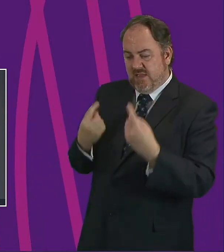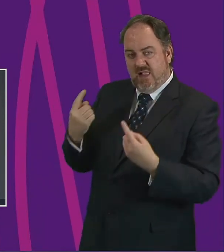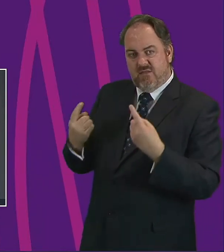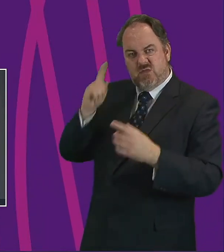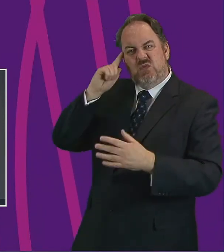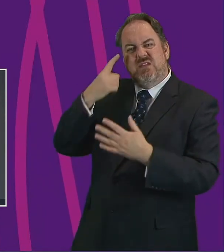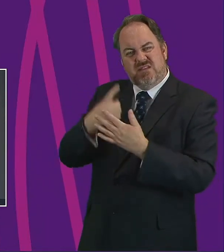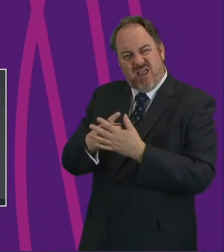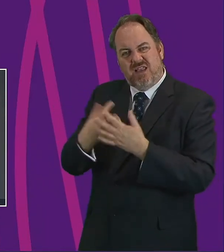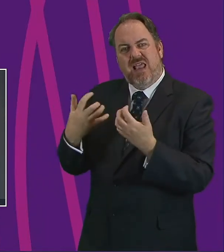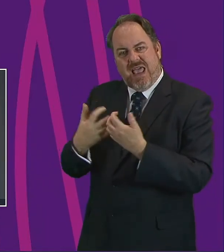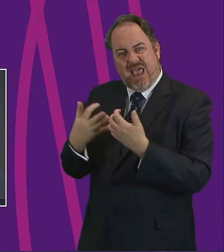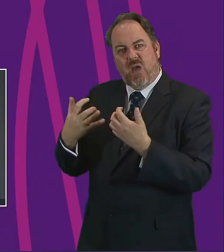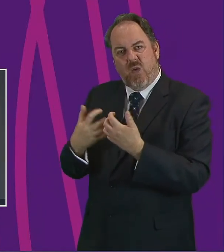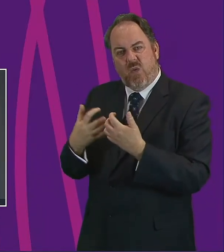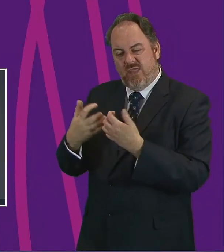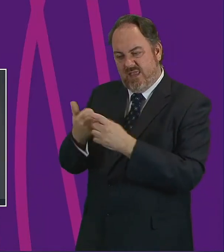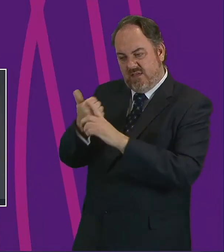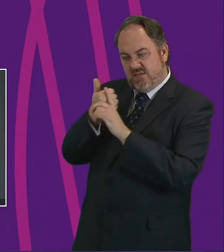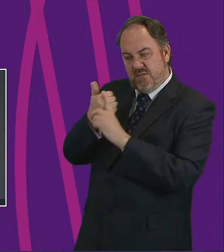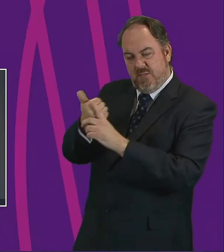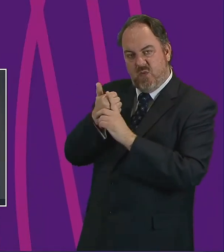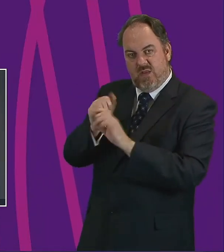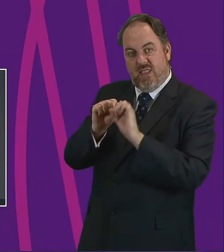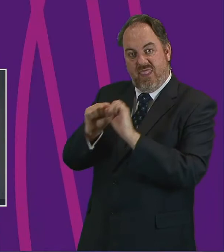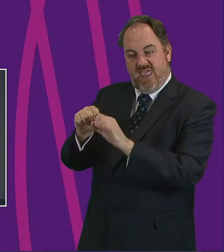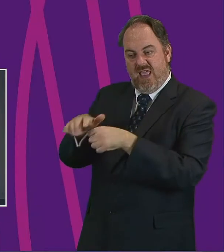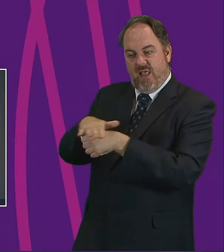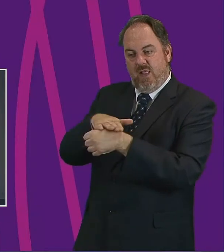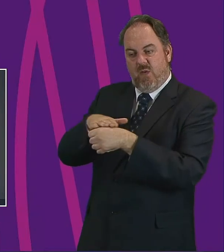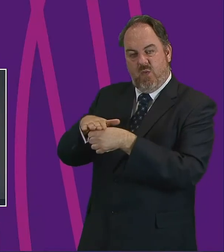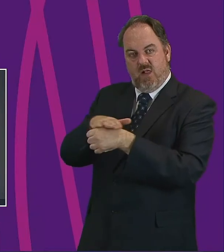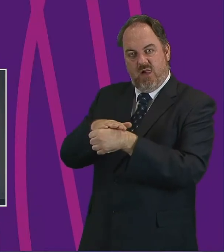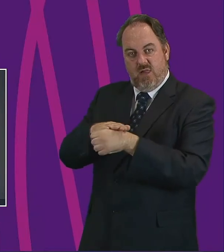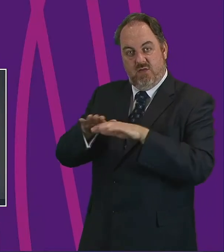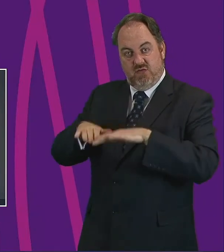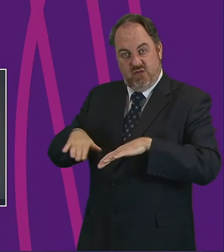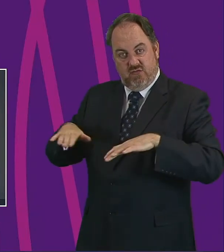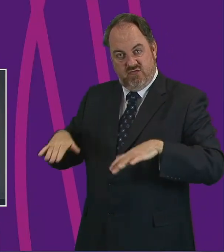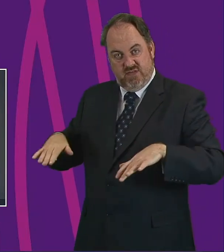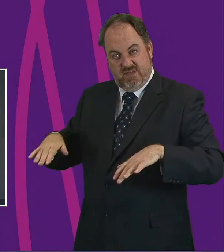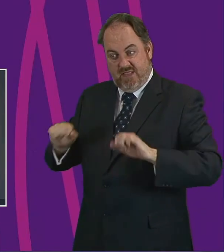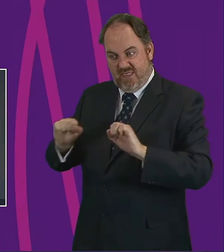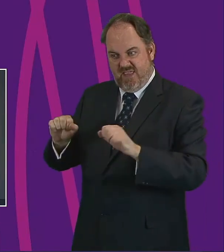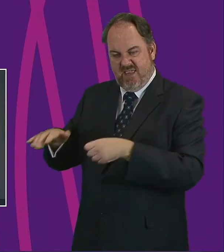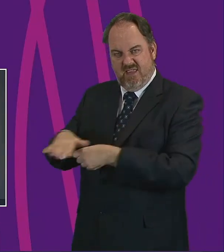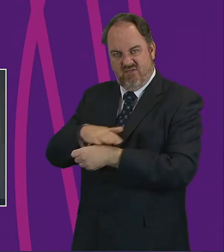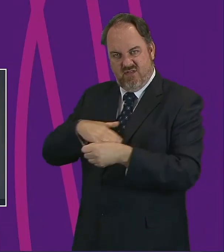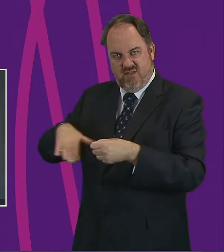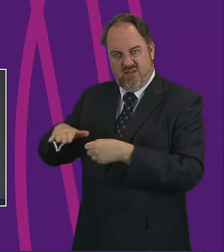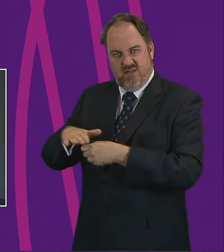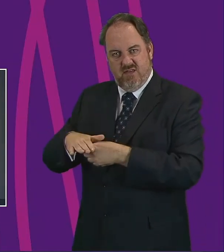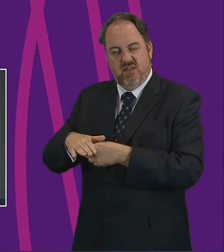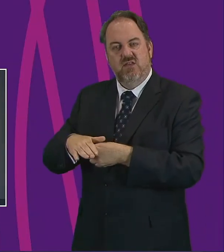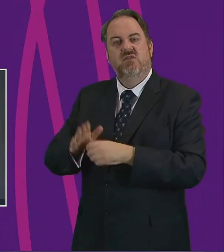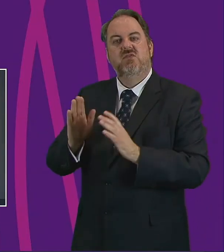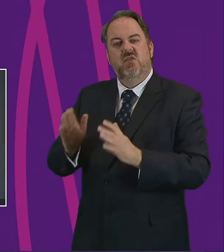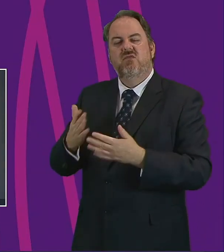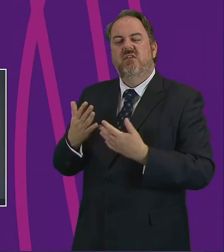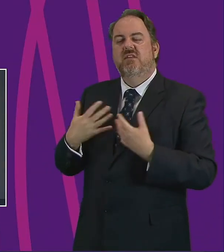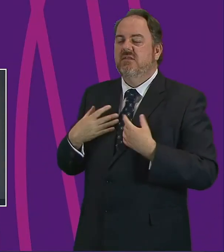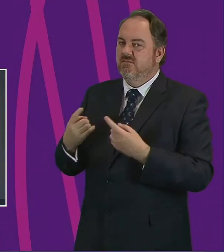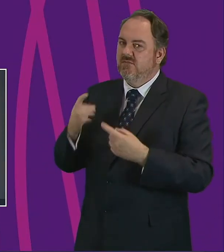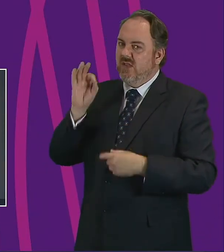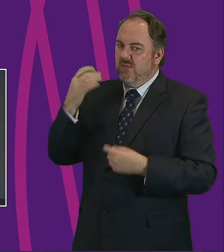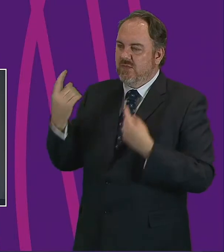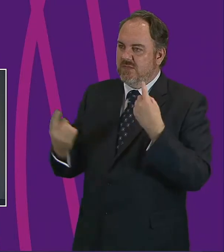people in a diverse range of educational settings. And I would encourage local authorities to take forward that consideration